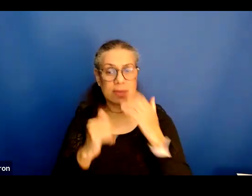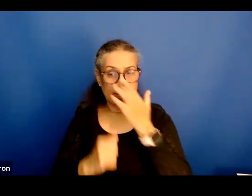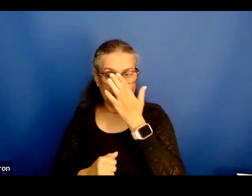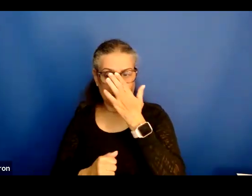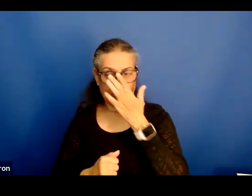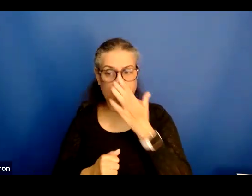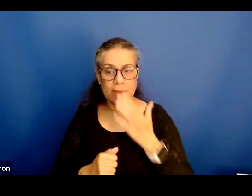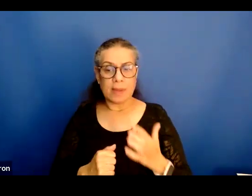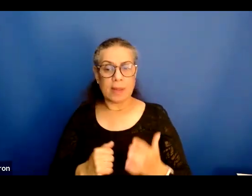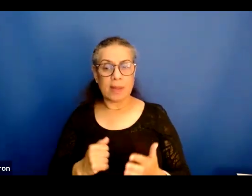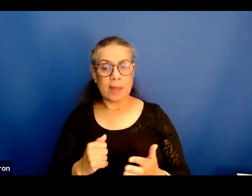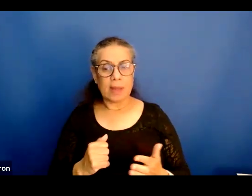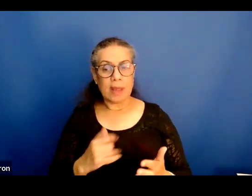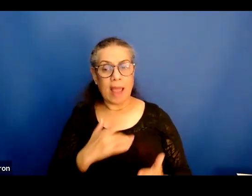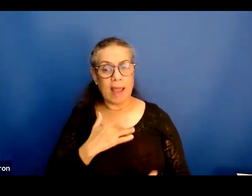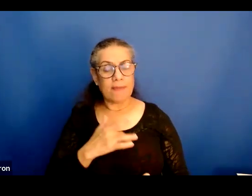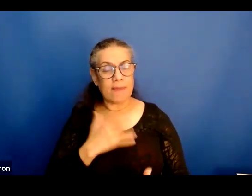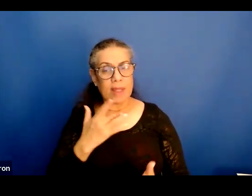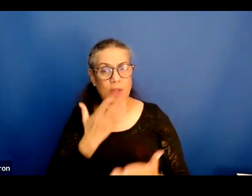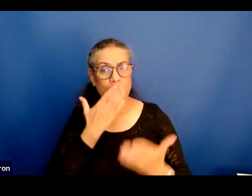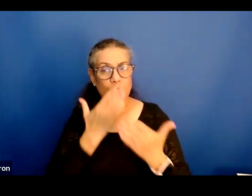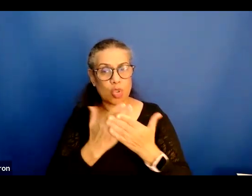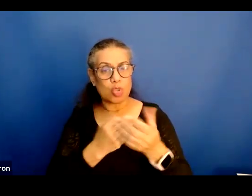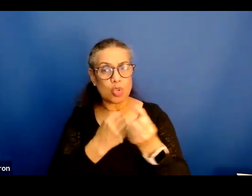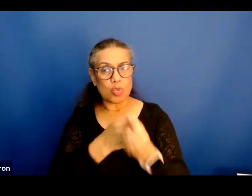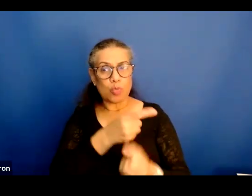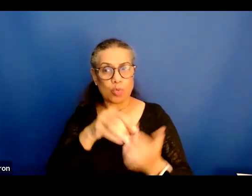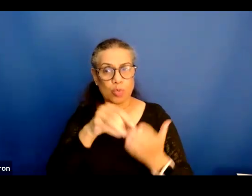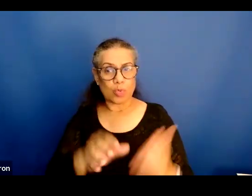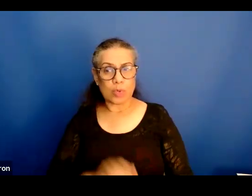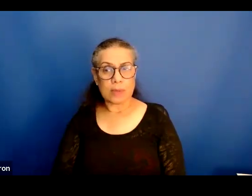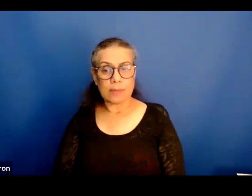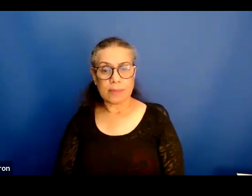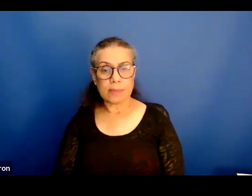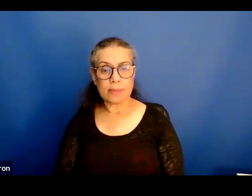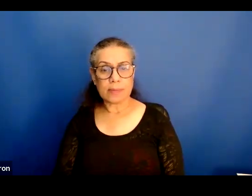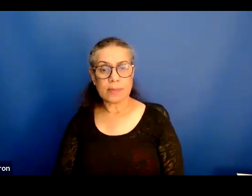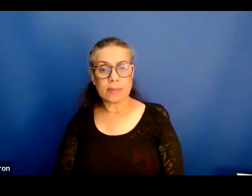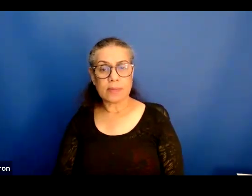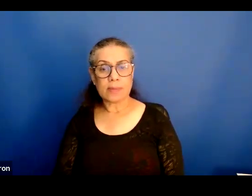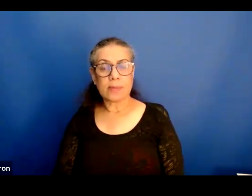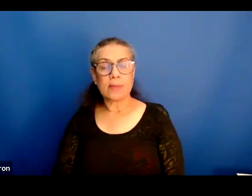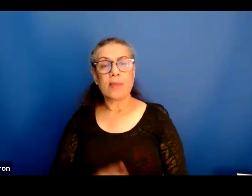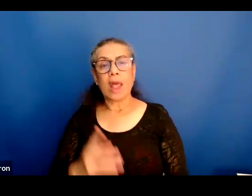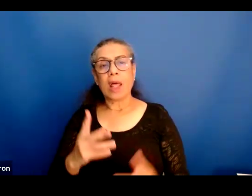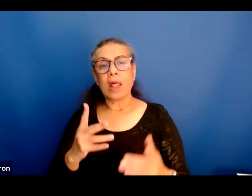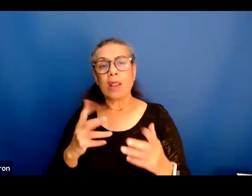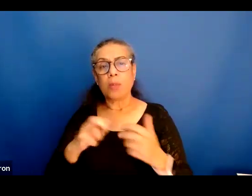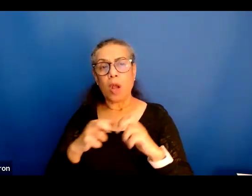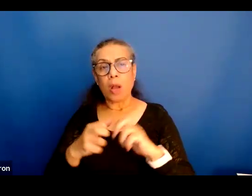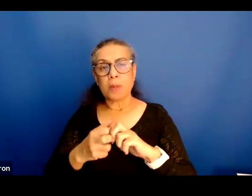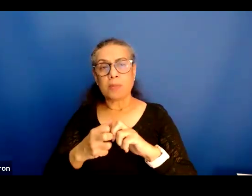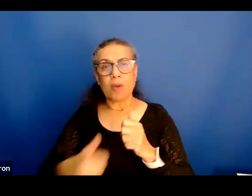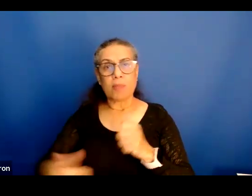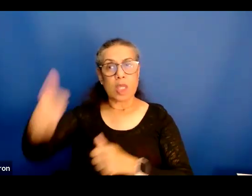the most. And I believe that our school is indeed serving the best. The underserving seems to come from the top down. From the beginning of